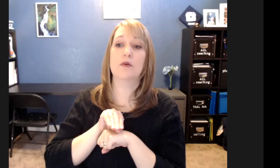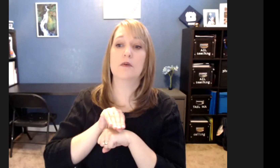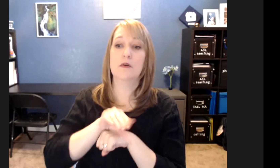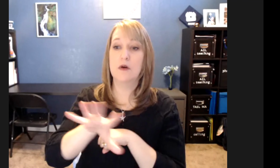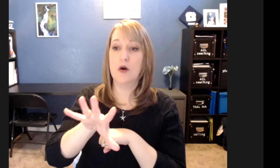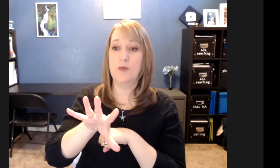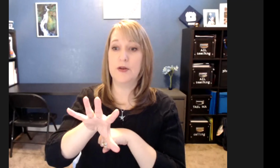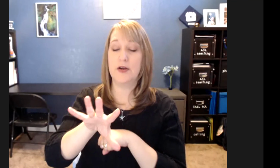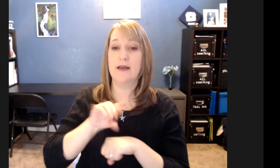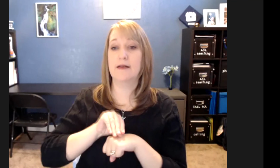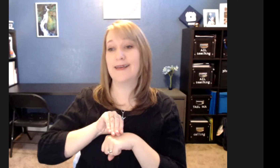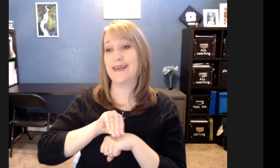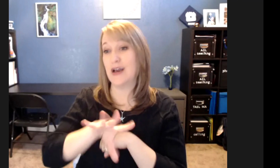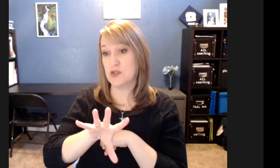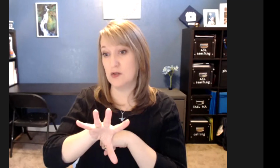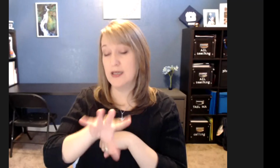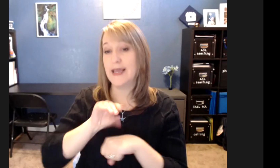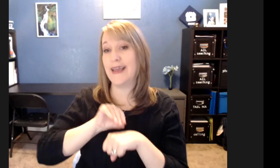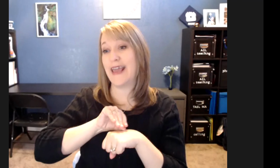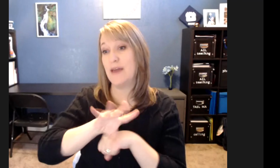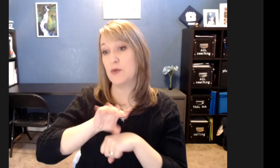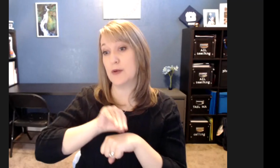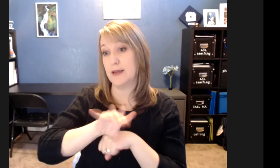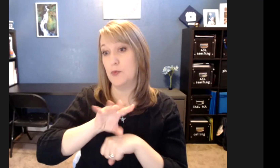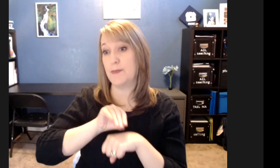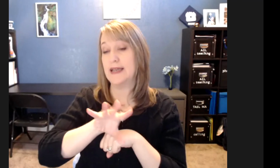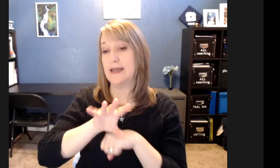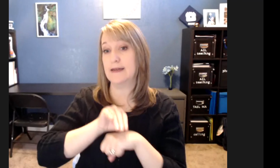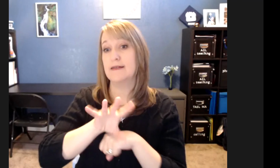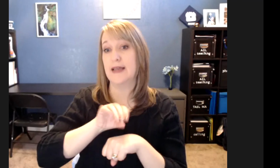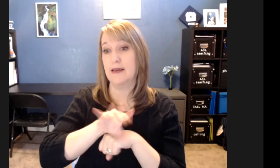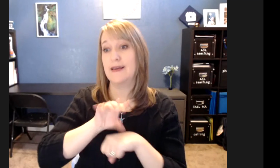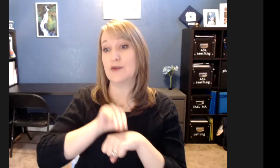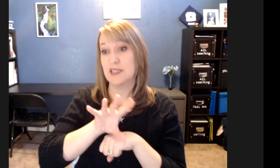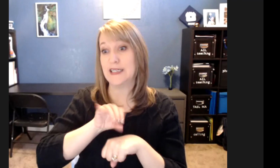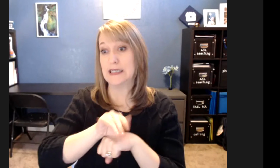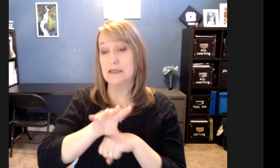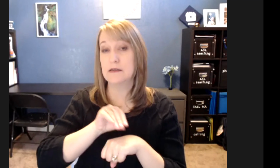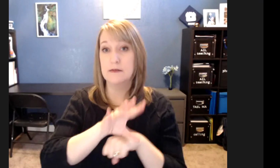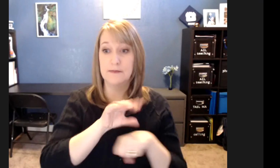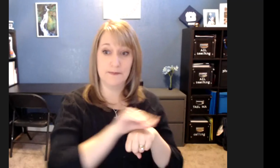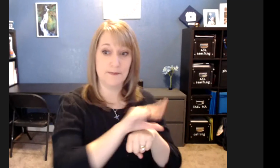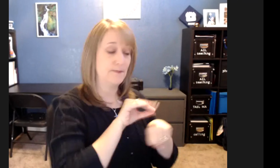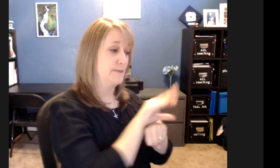you open your hand, counsel. It can be repeated, like counseling.